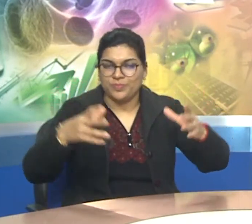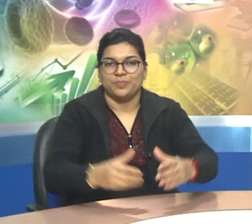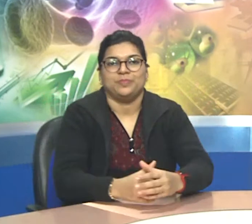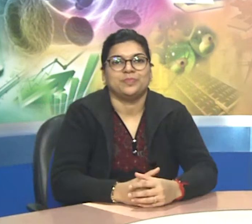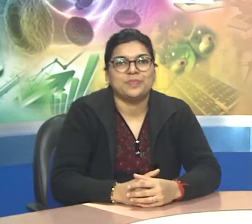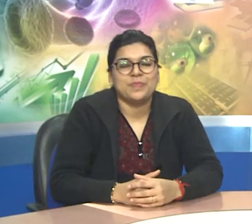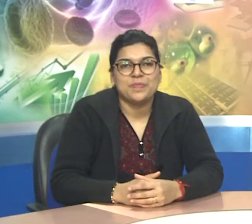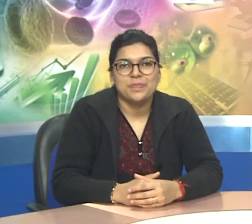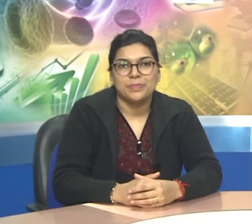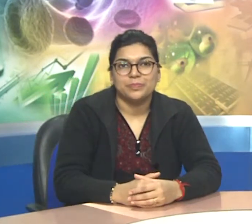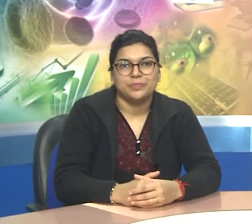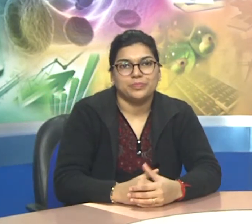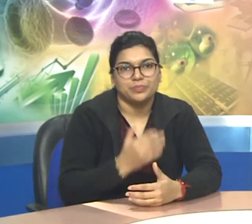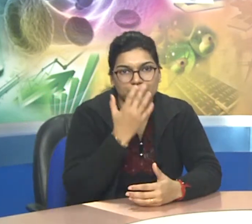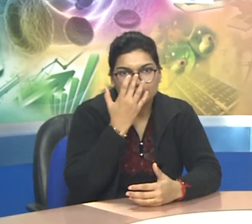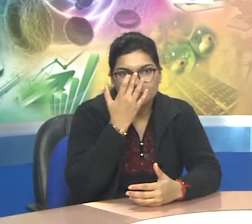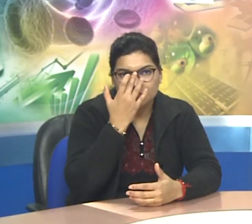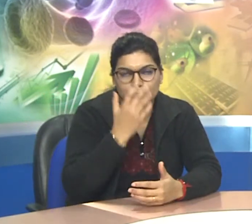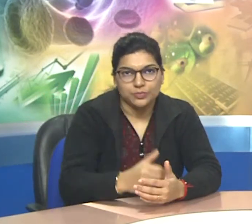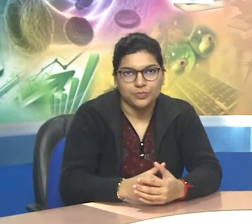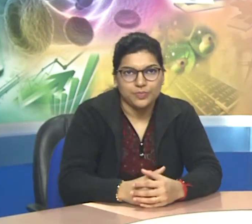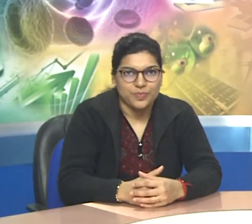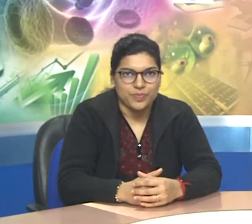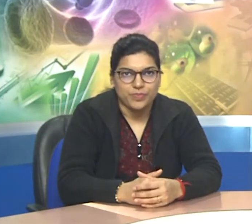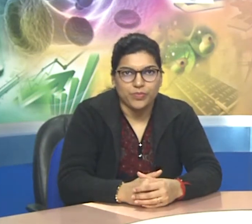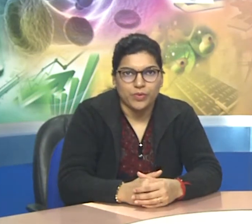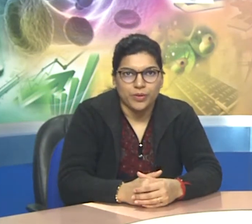the population is increasing, our demands are increasing.